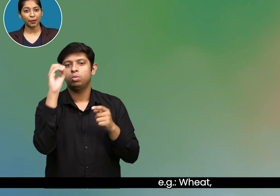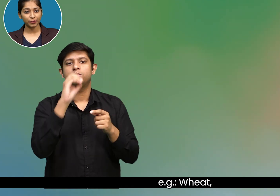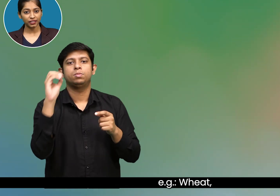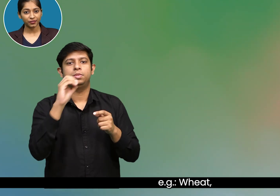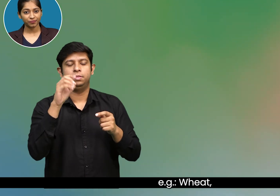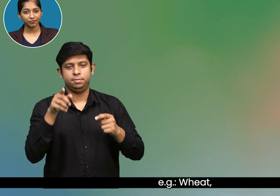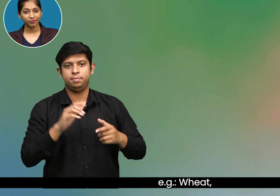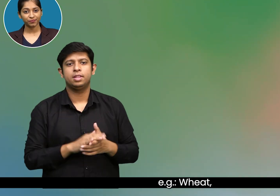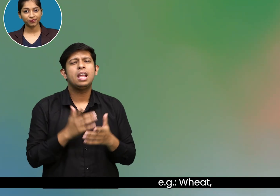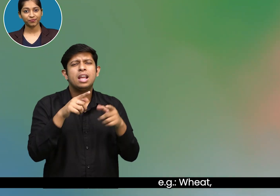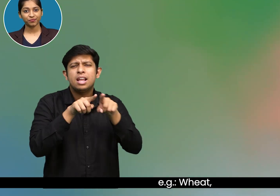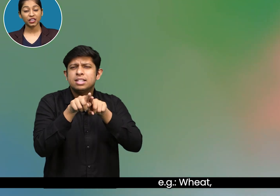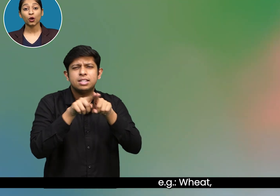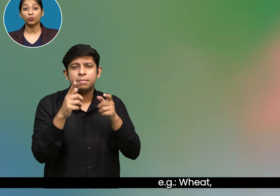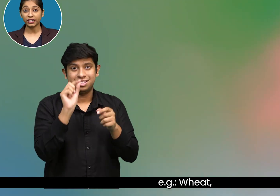Example,